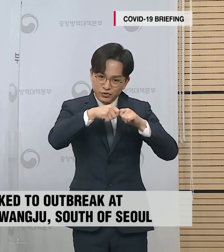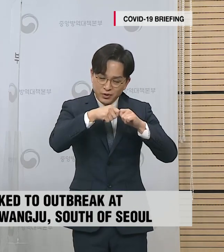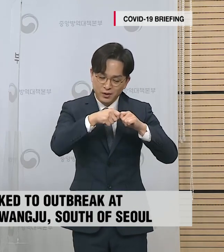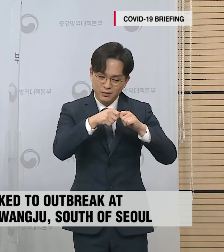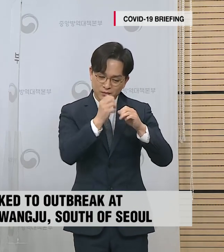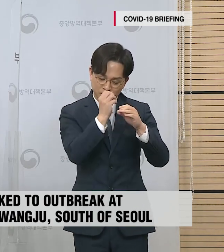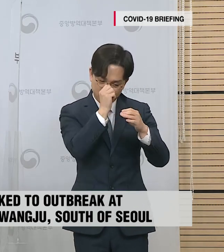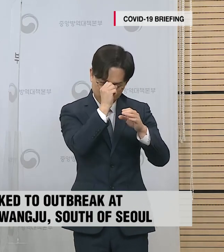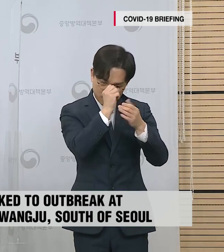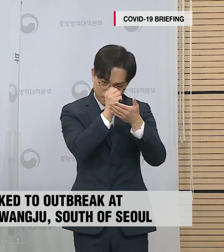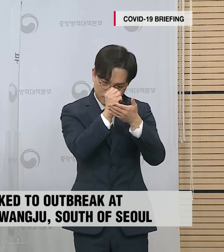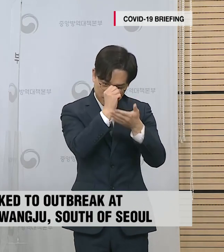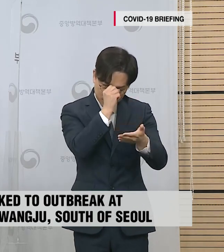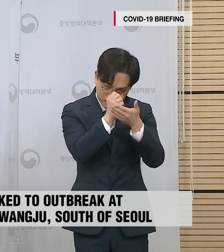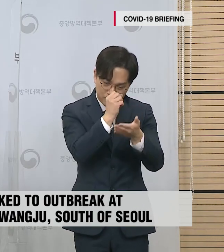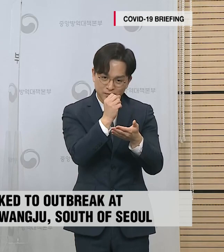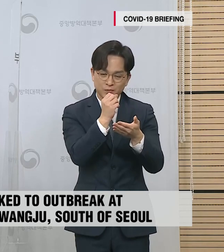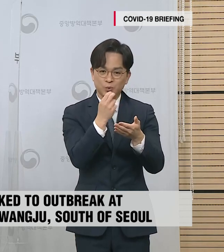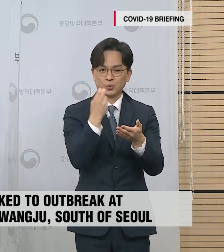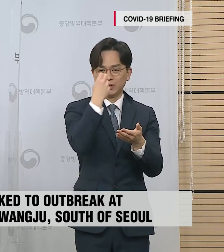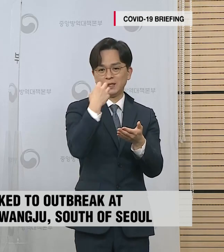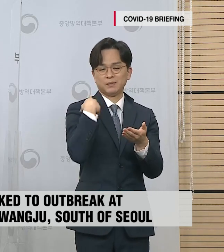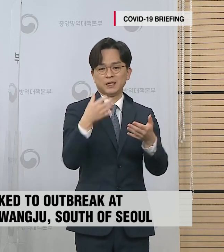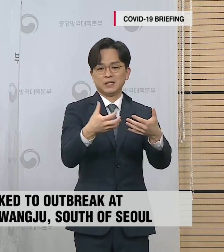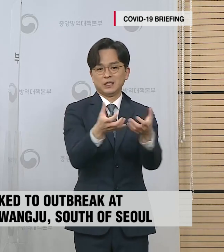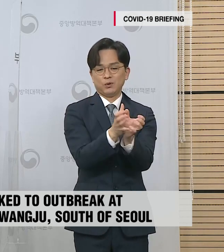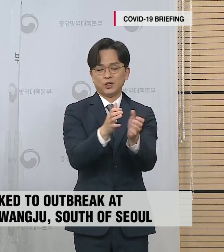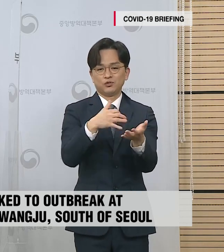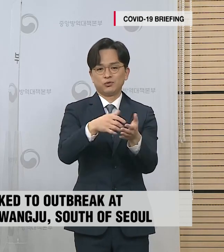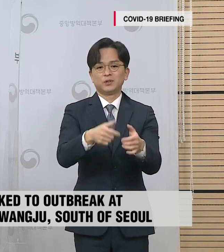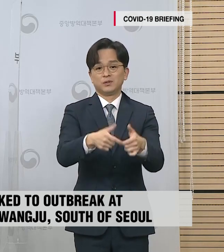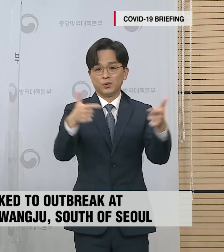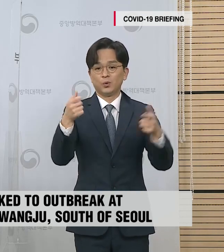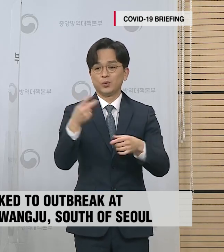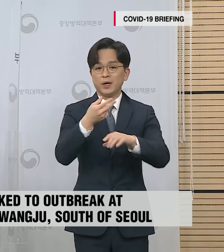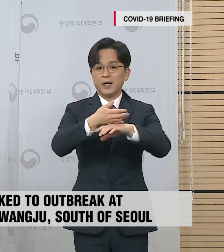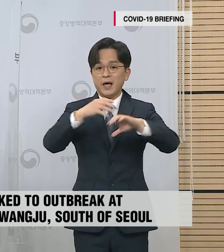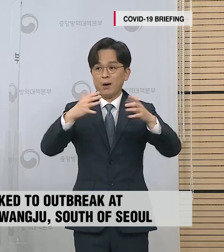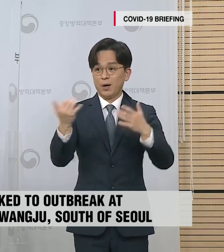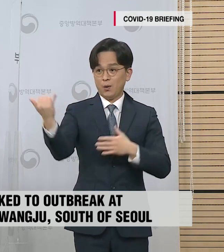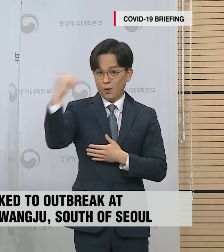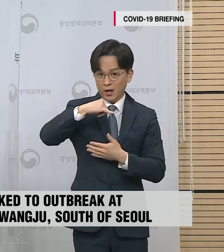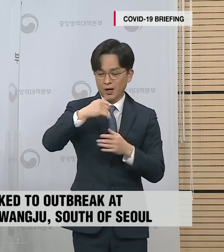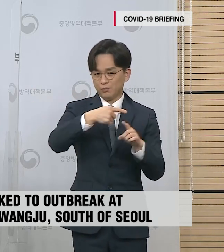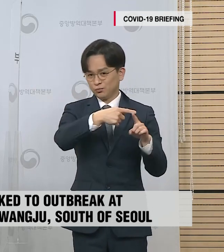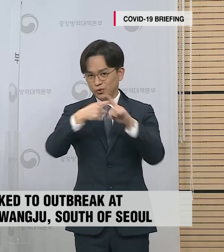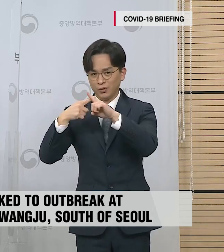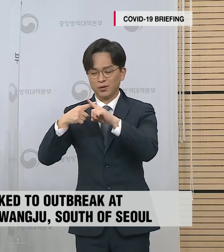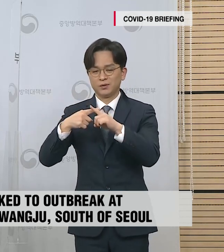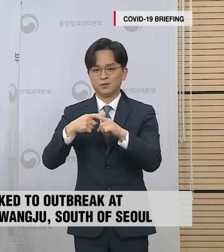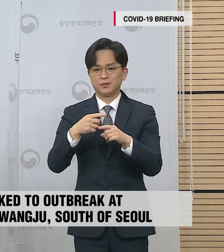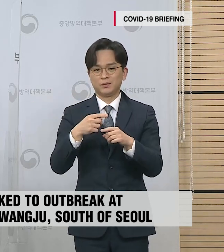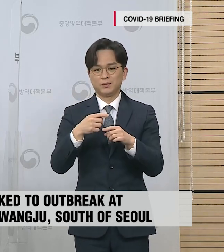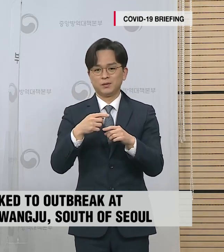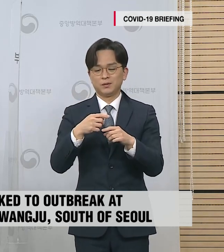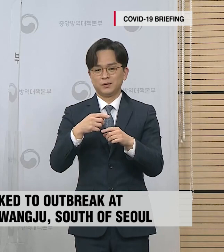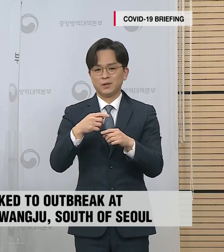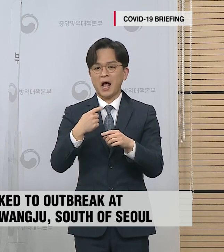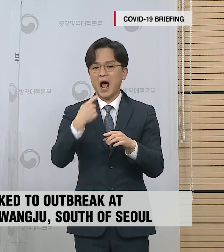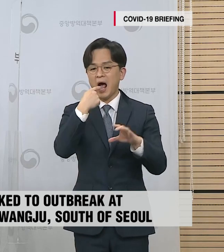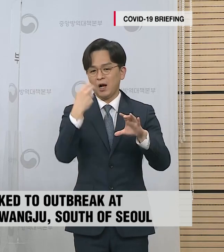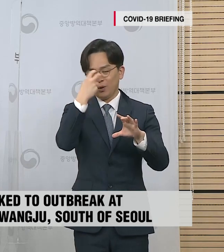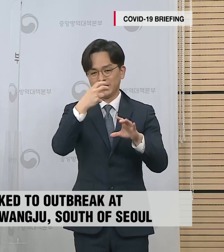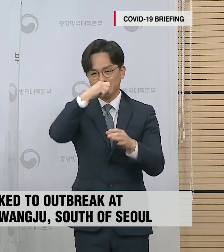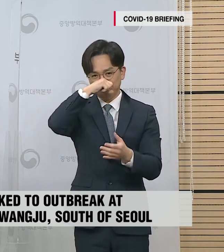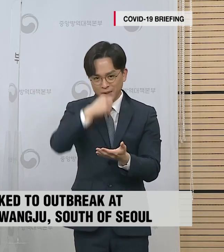monitoring on these new variants. And also we are requiring all of the foreign entrants to submit their PCR negative document.